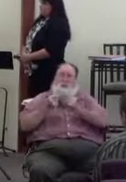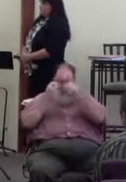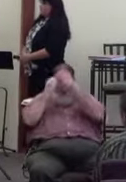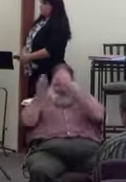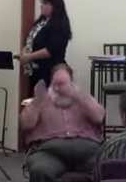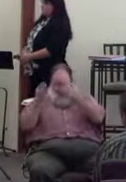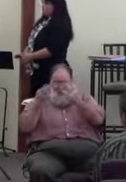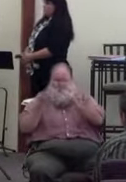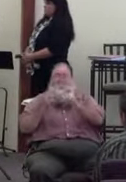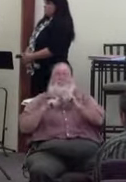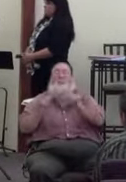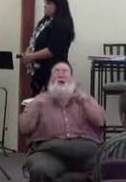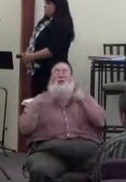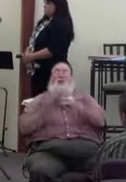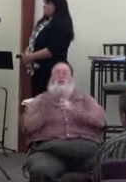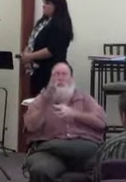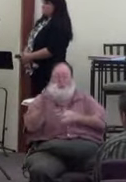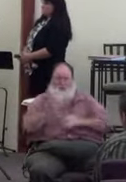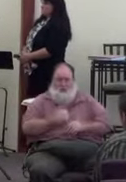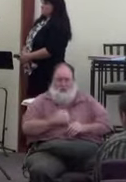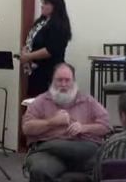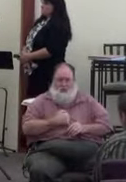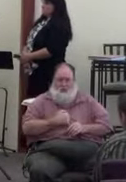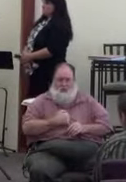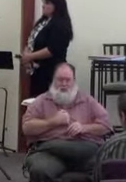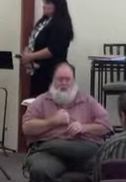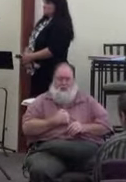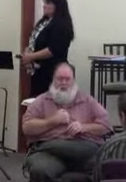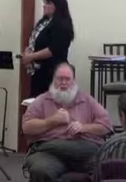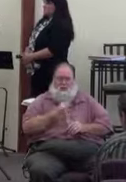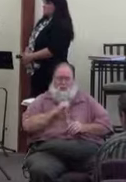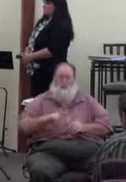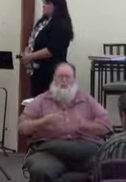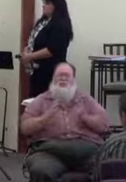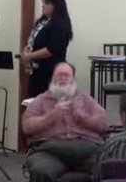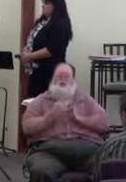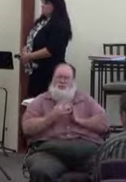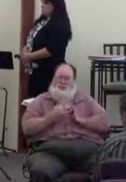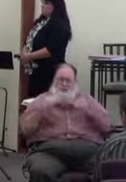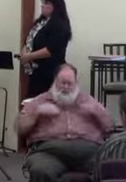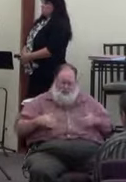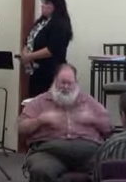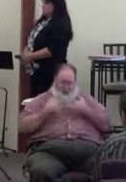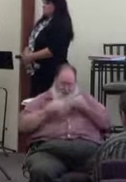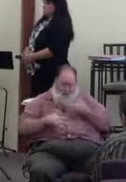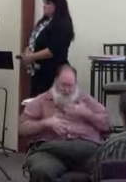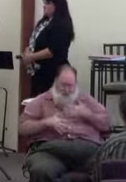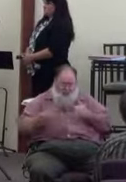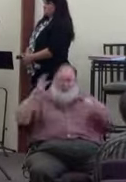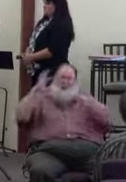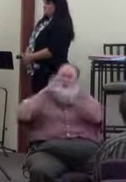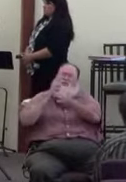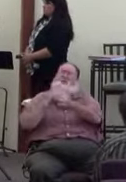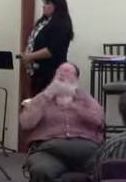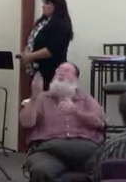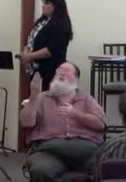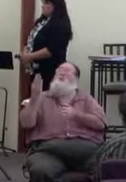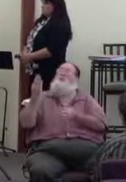Father except through me. Lord, it was Jesus' body and blood that connected us to